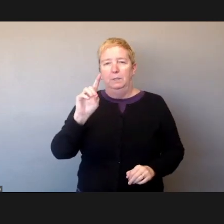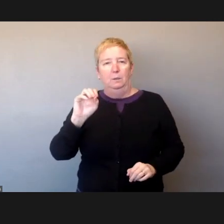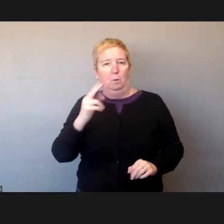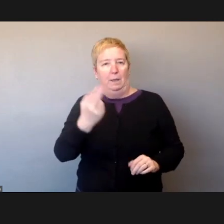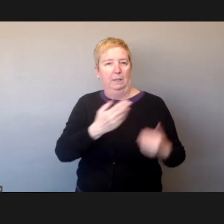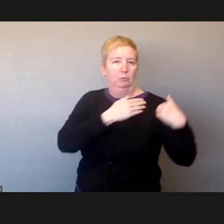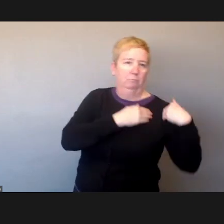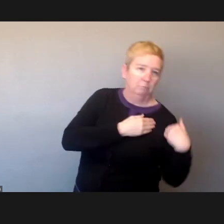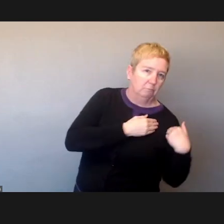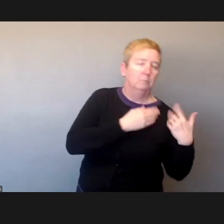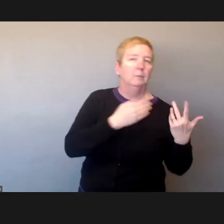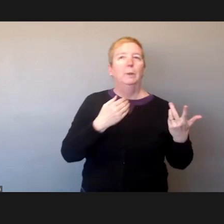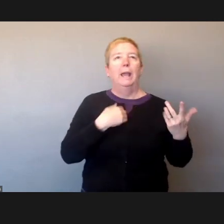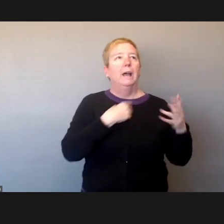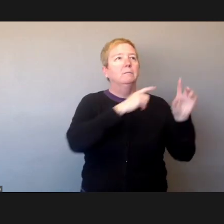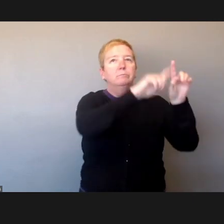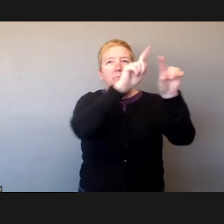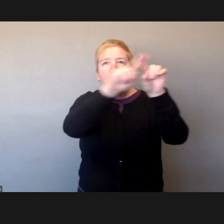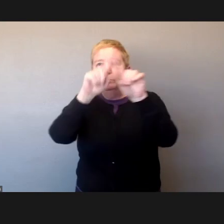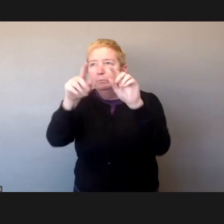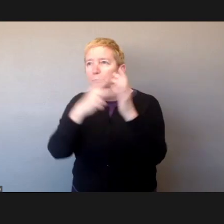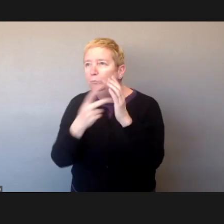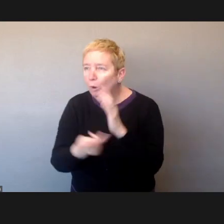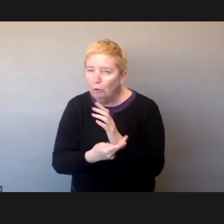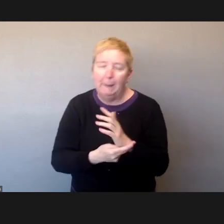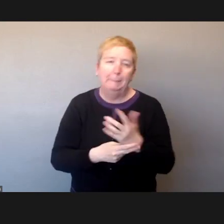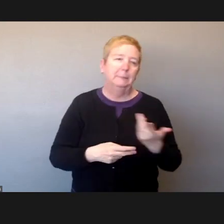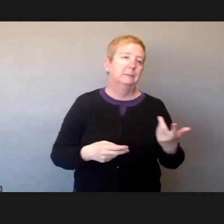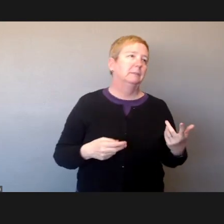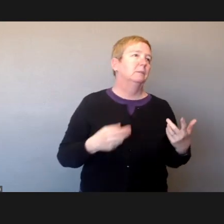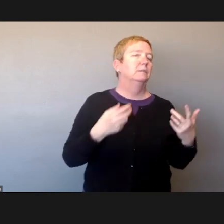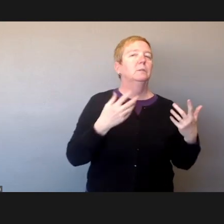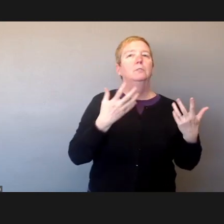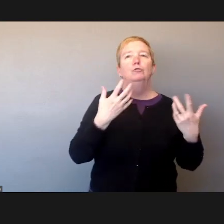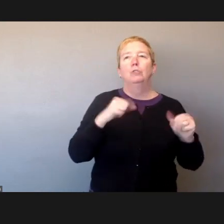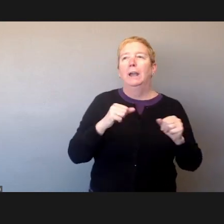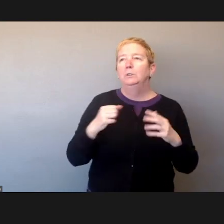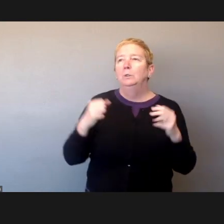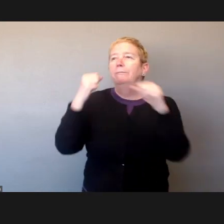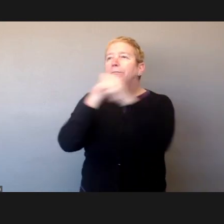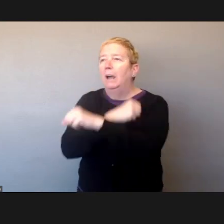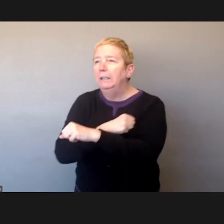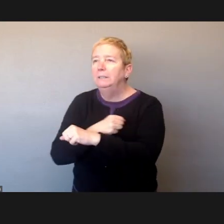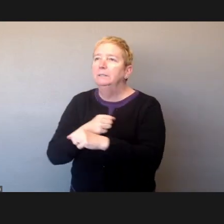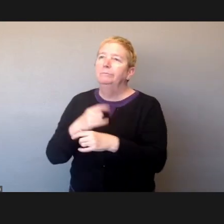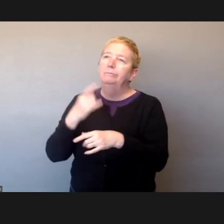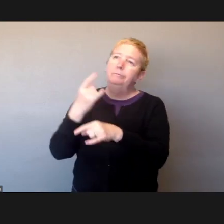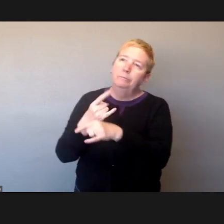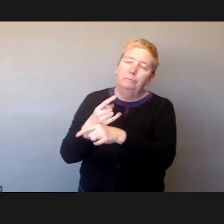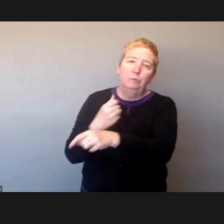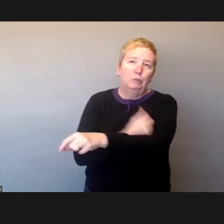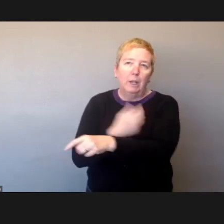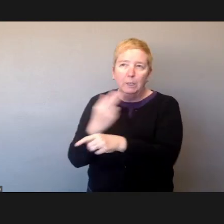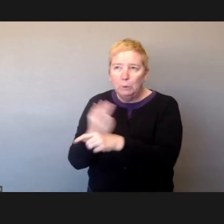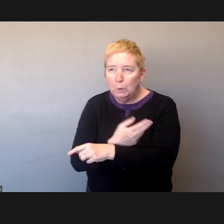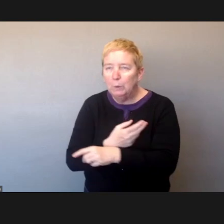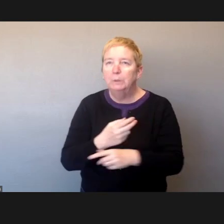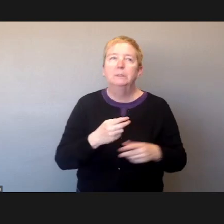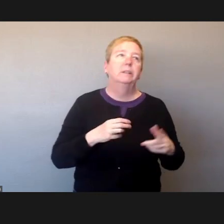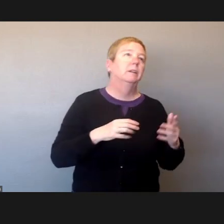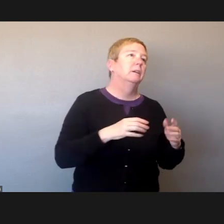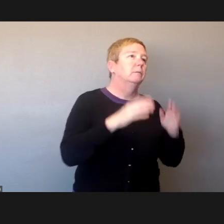numerous programs, our efforts to combat substance use disorder, our other vaccinations that we track